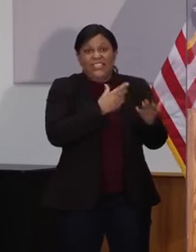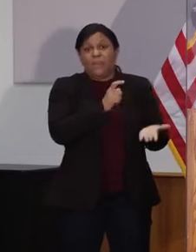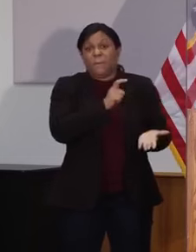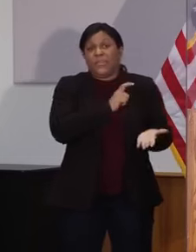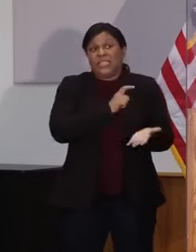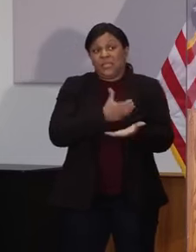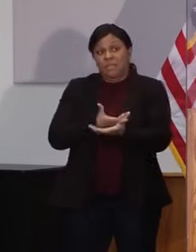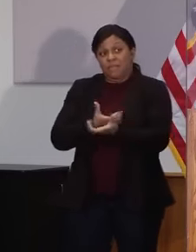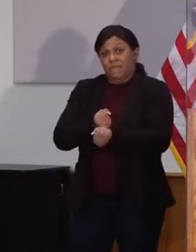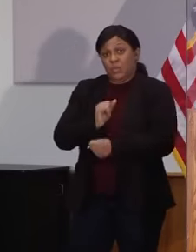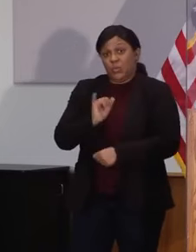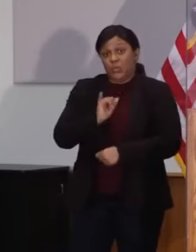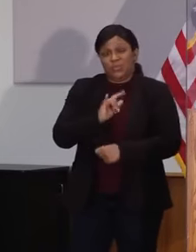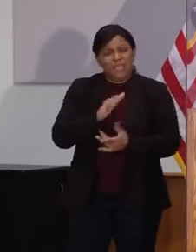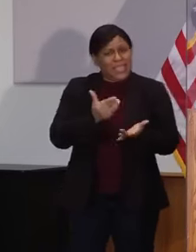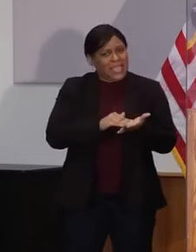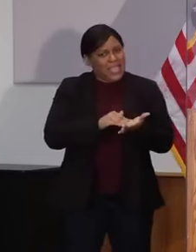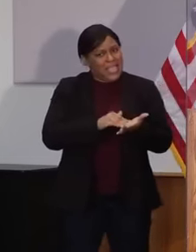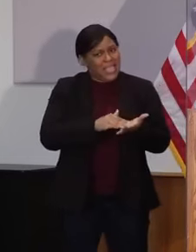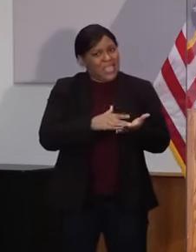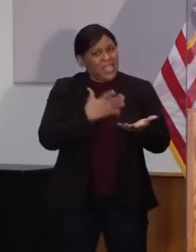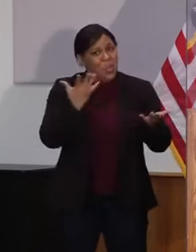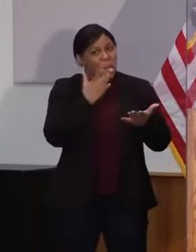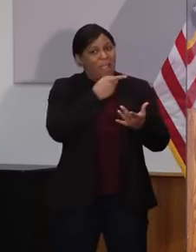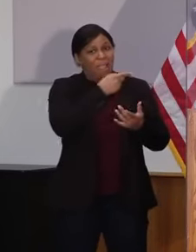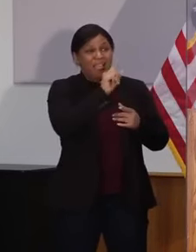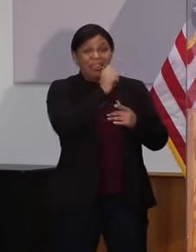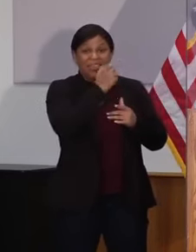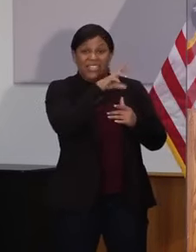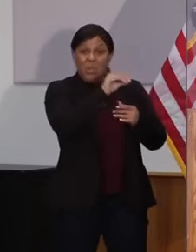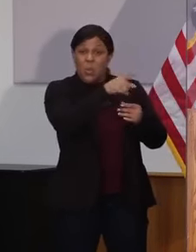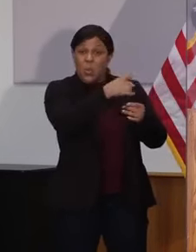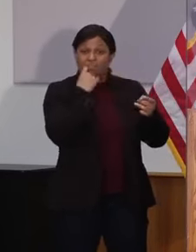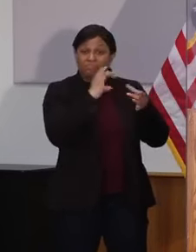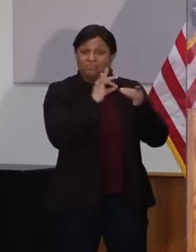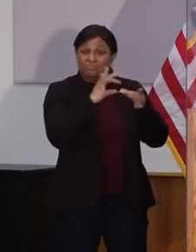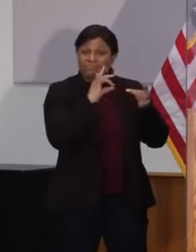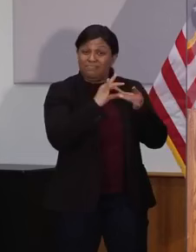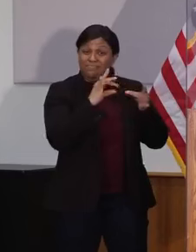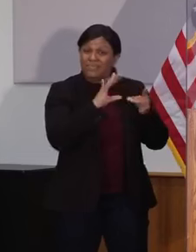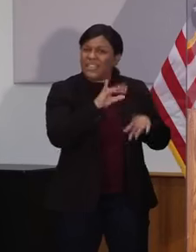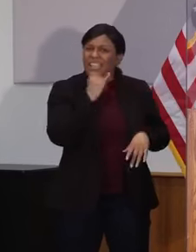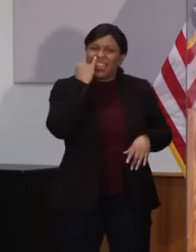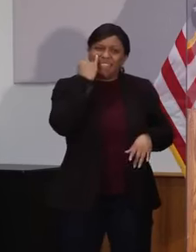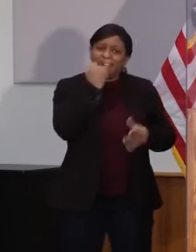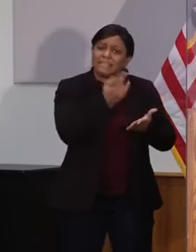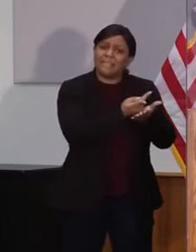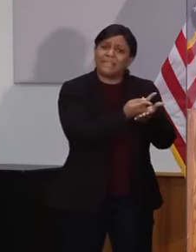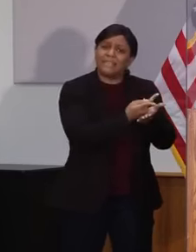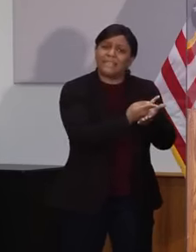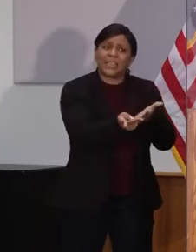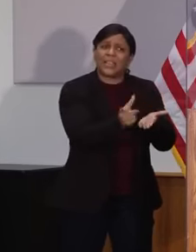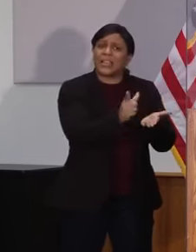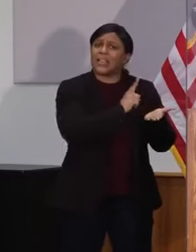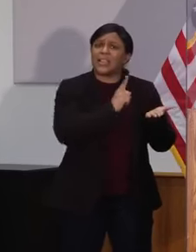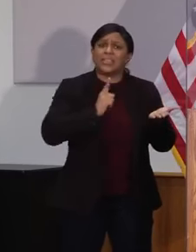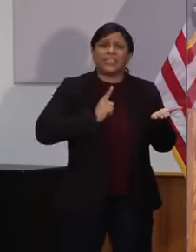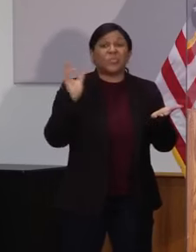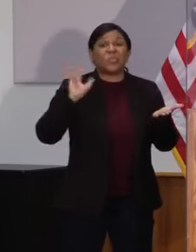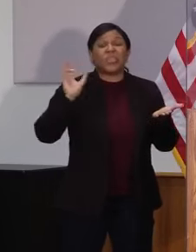double down on what Theo had asked a bit ago, if this does not pass and Republicans seem to be reluctant to do